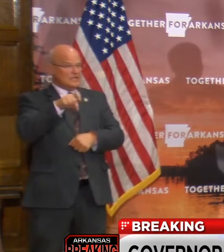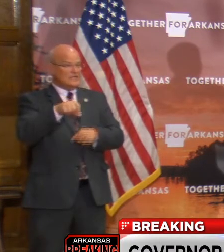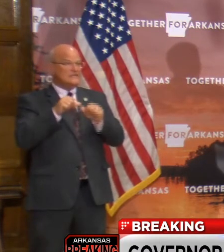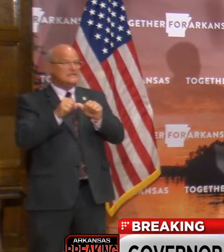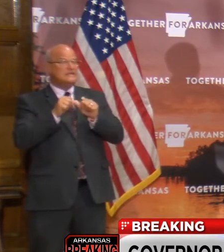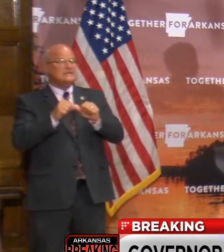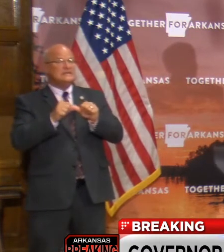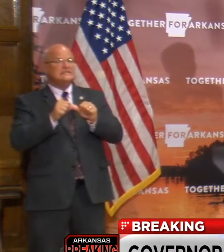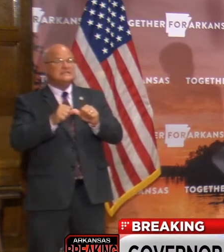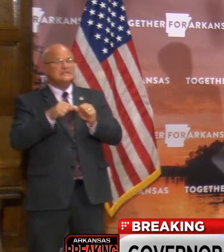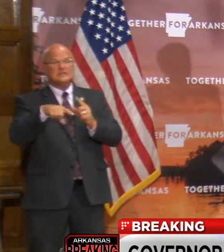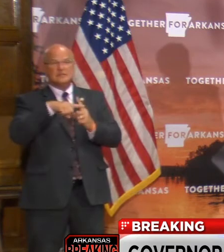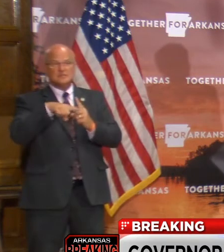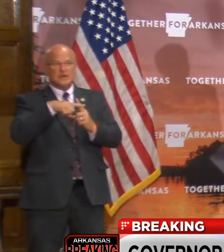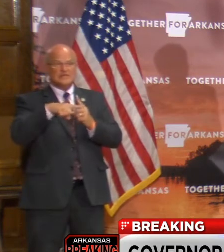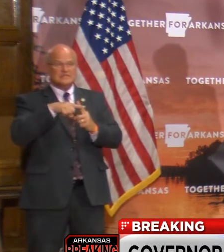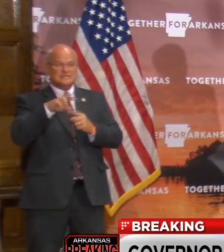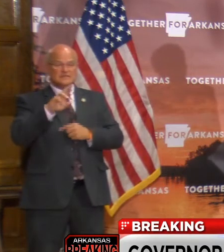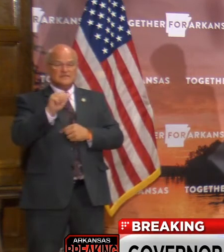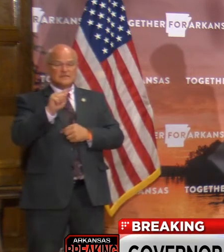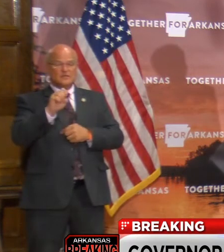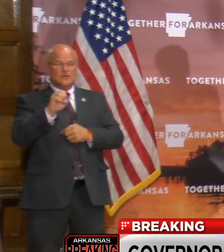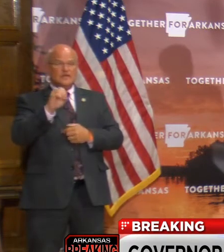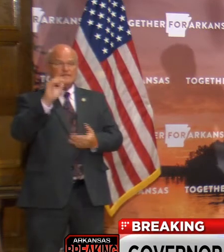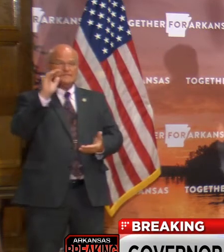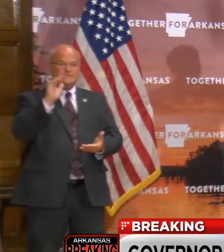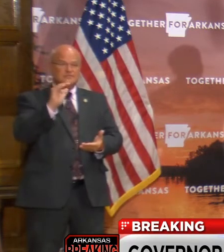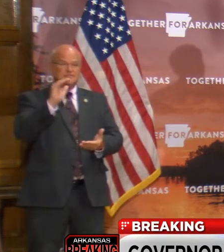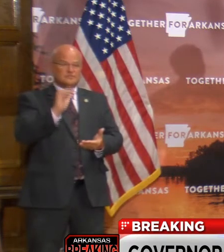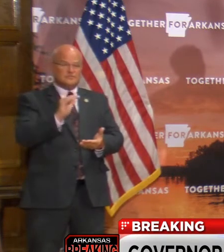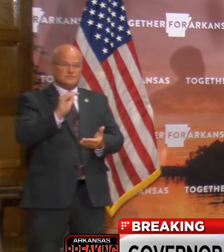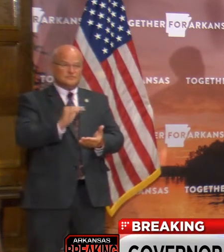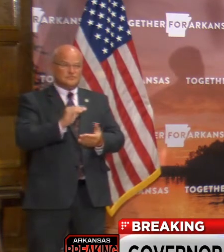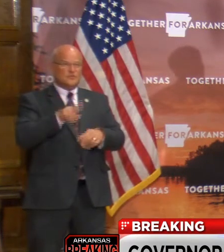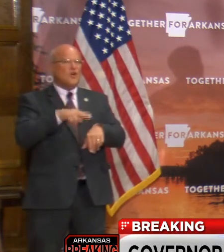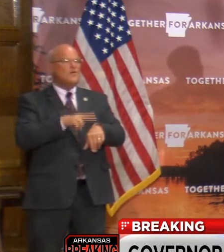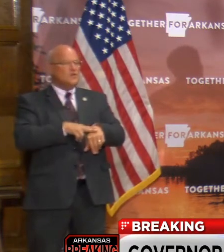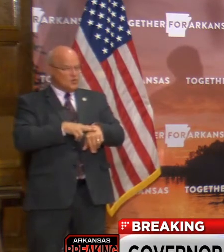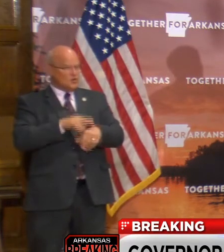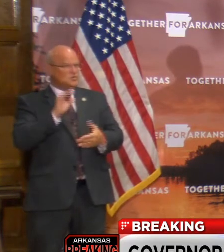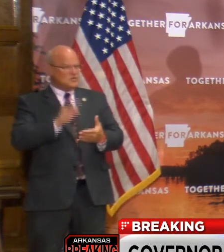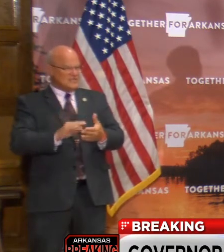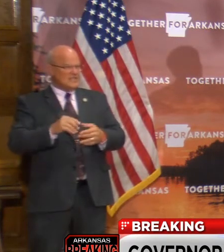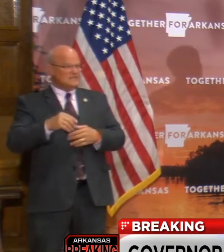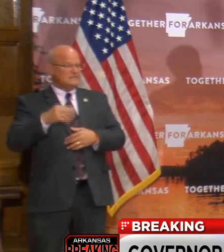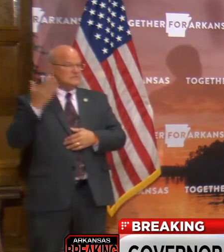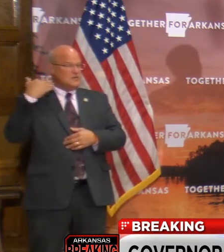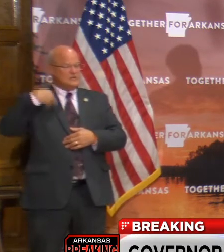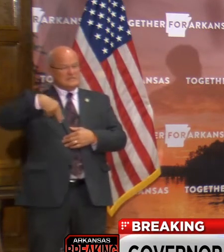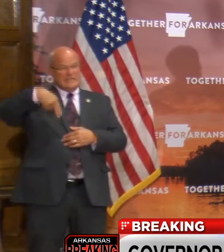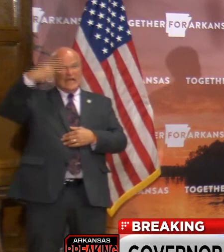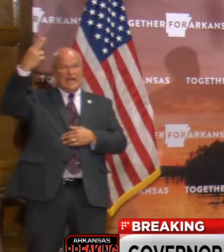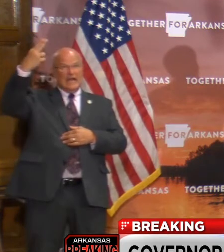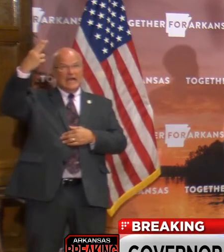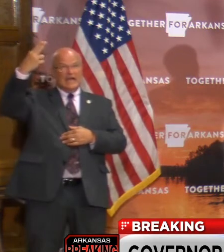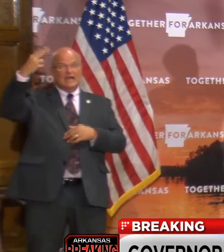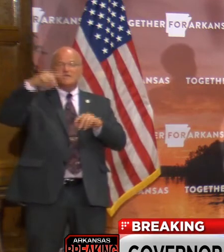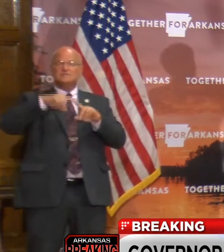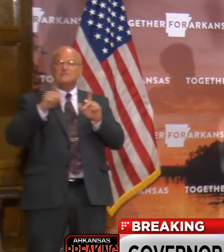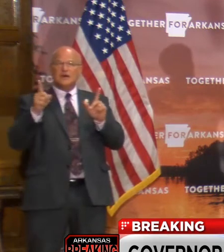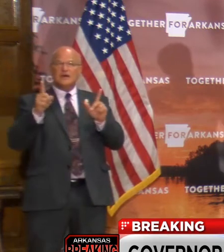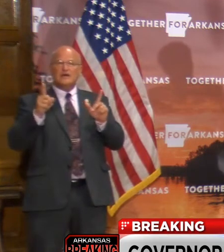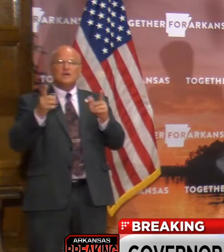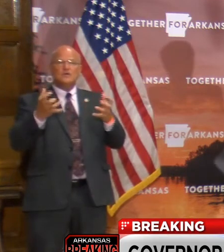continue to get that positivity rate down. And of course, we're down from where it was at the high points, but we want to